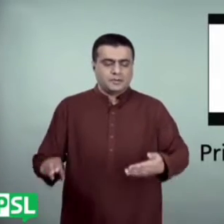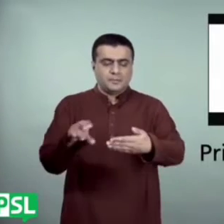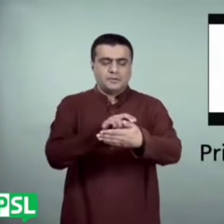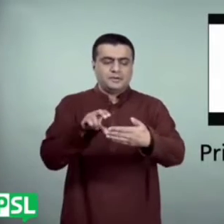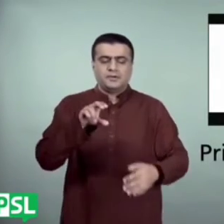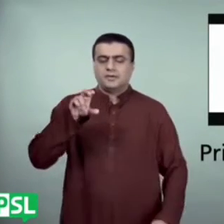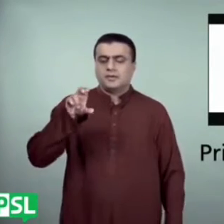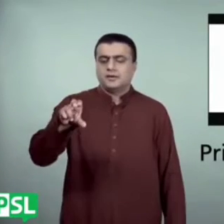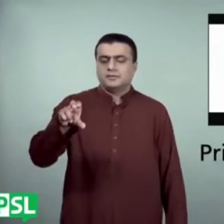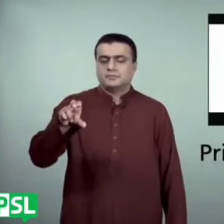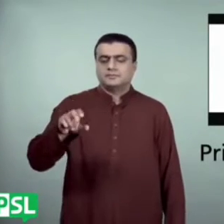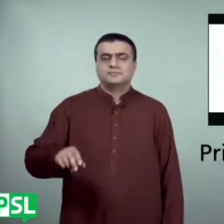printer ka kartus,